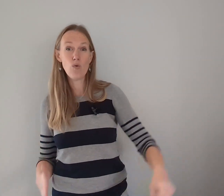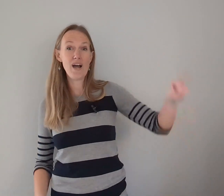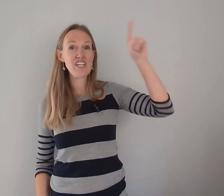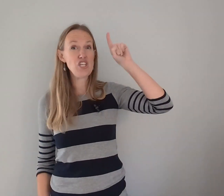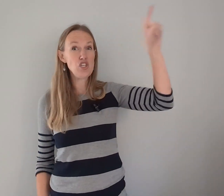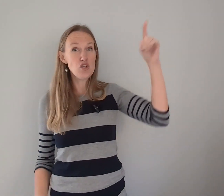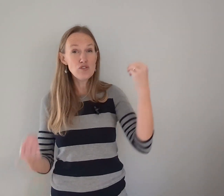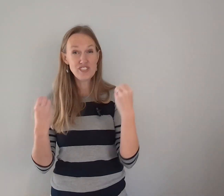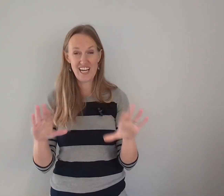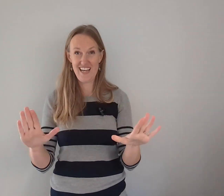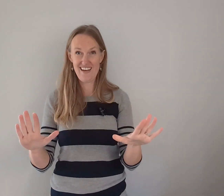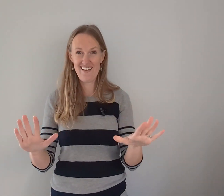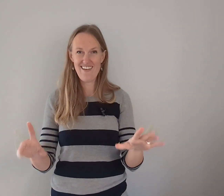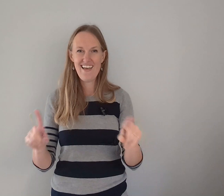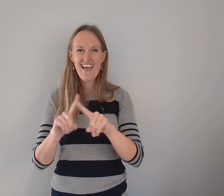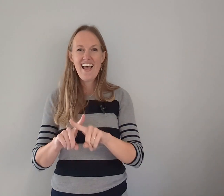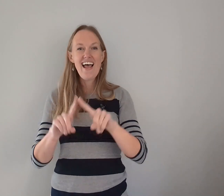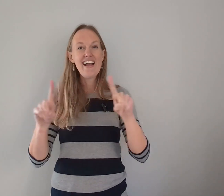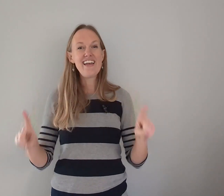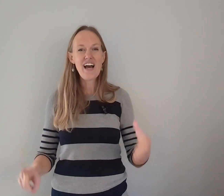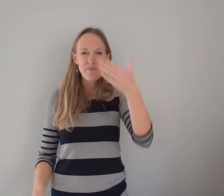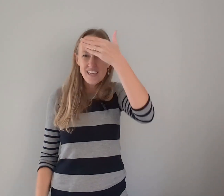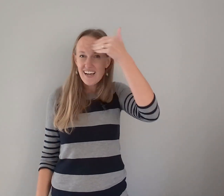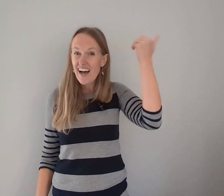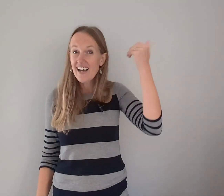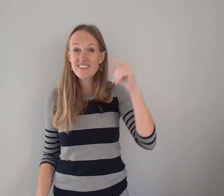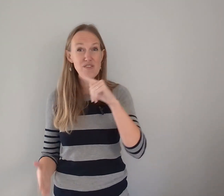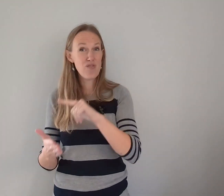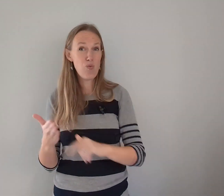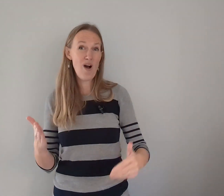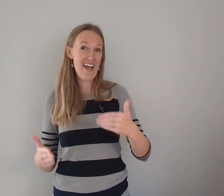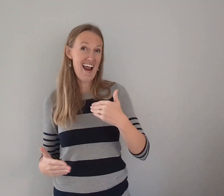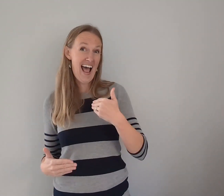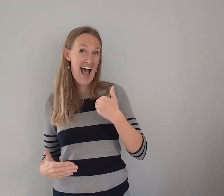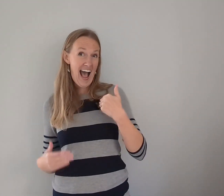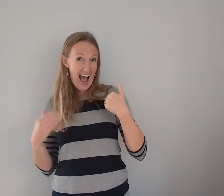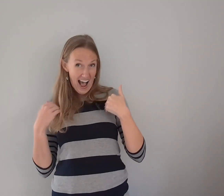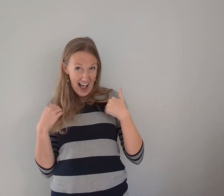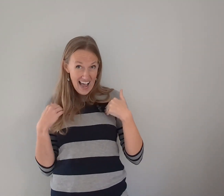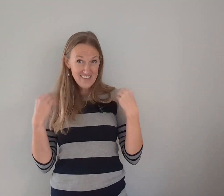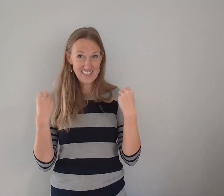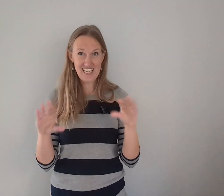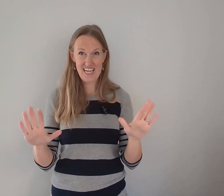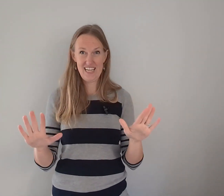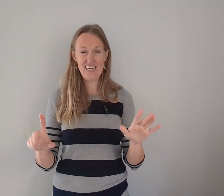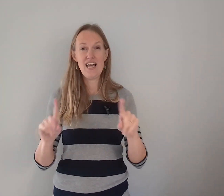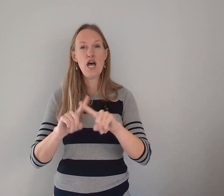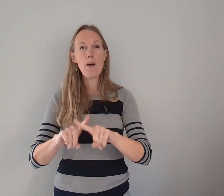but because of what you've done. Not because of what I've done,